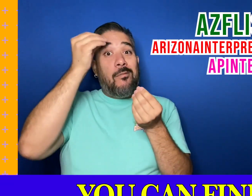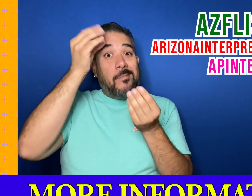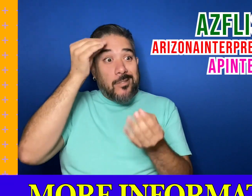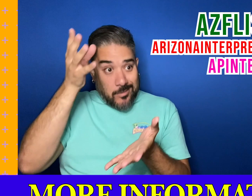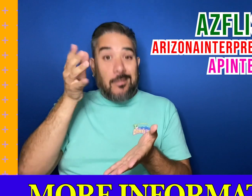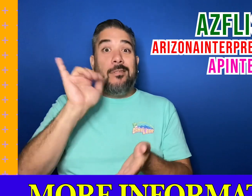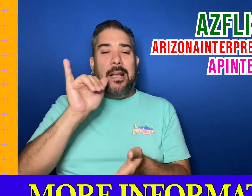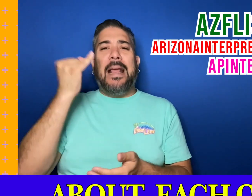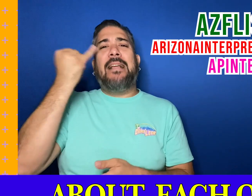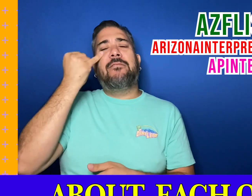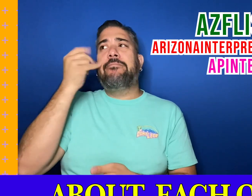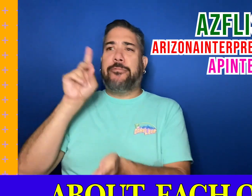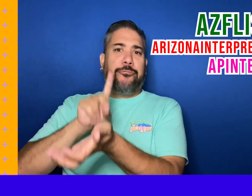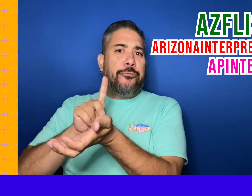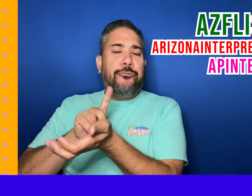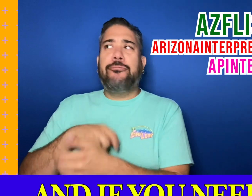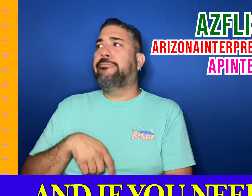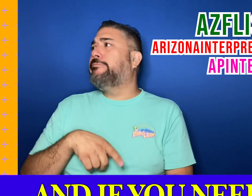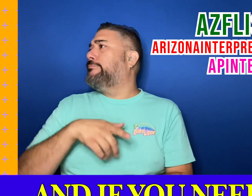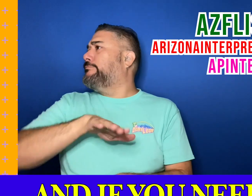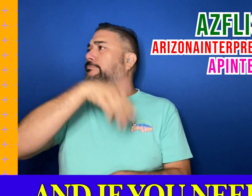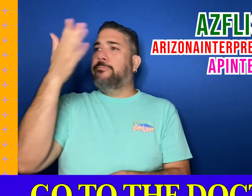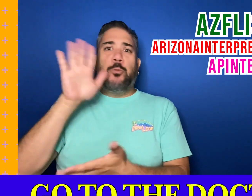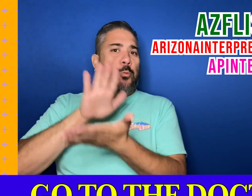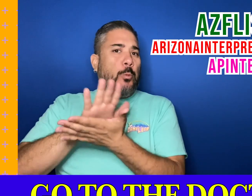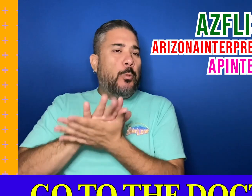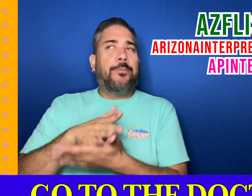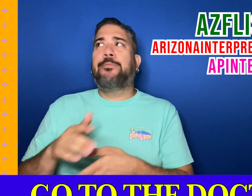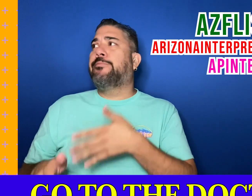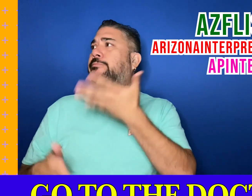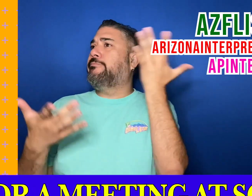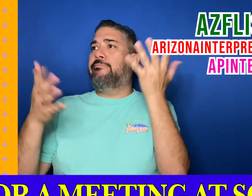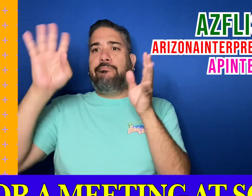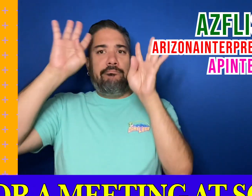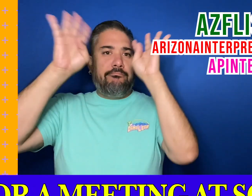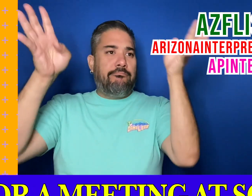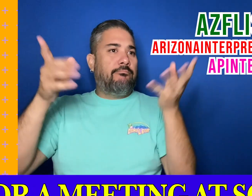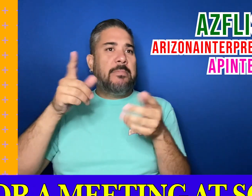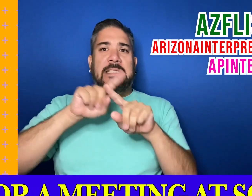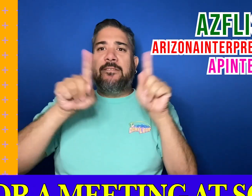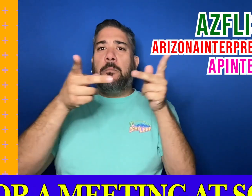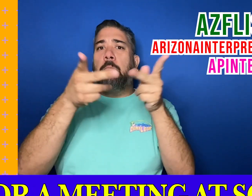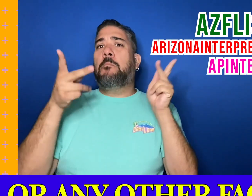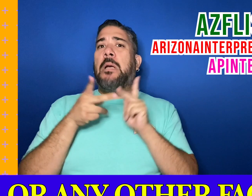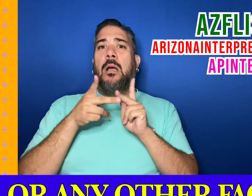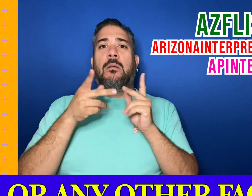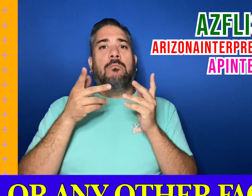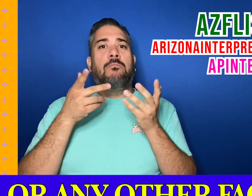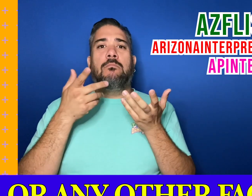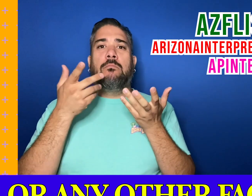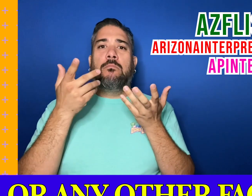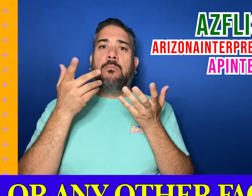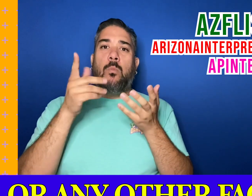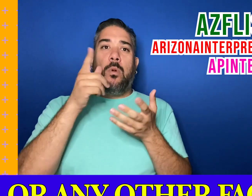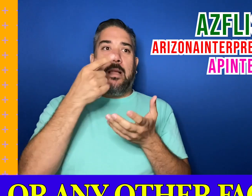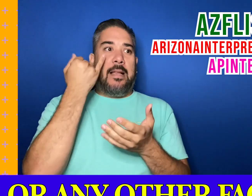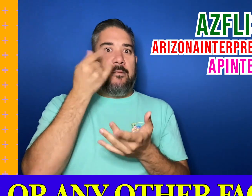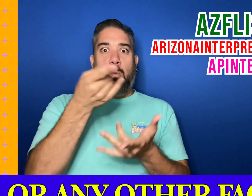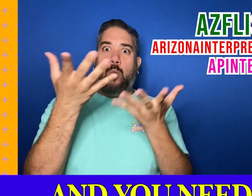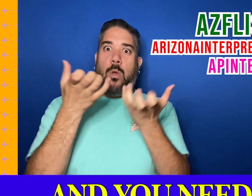more information about each one, and if you need to go to the doctor or a meeting at school or any other facility